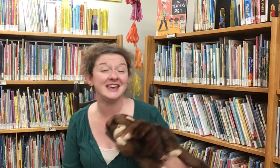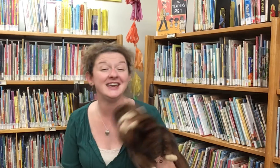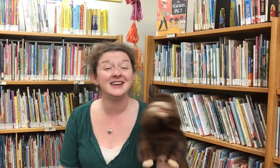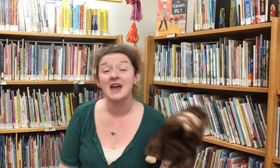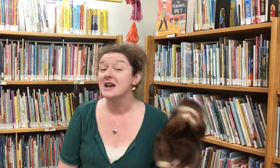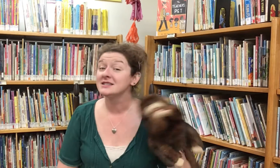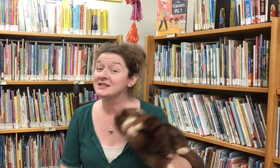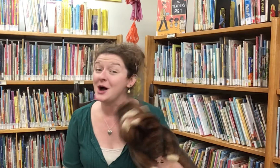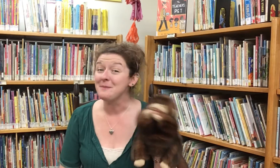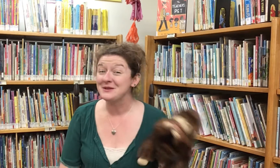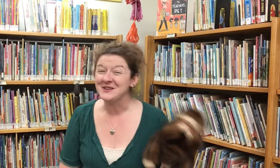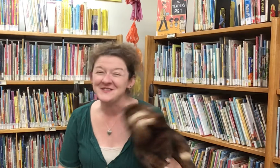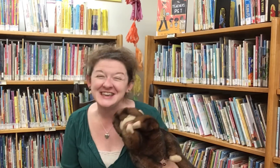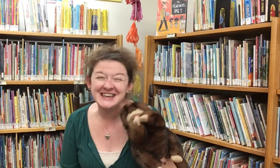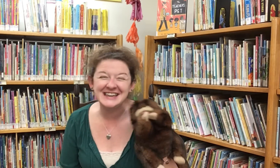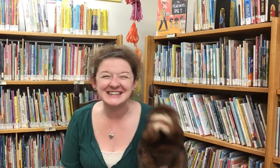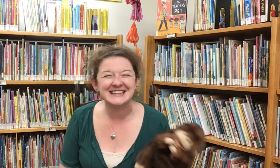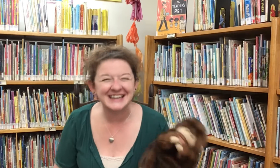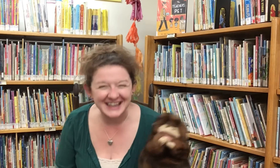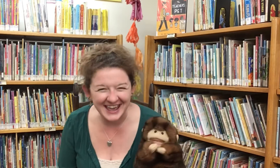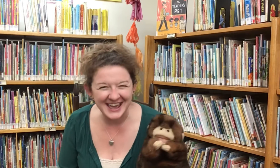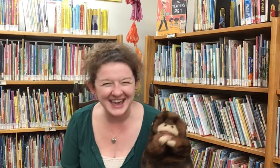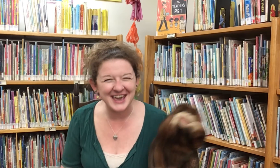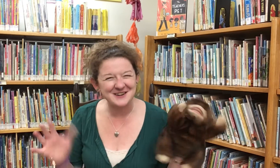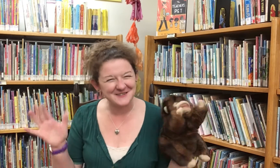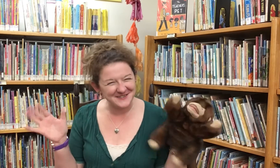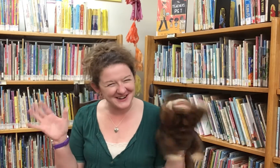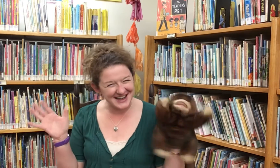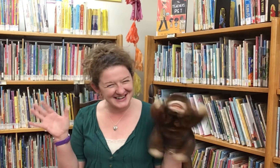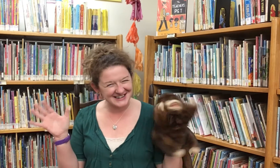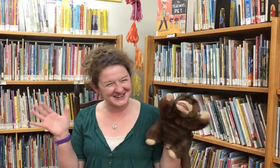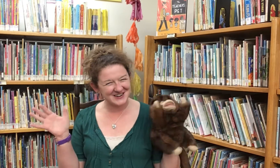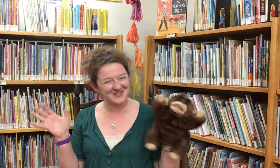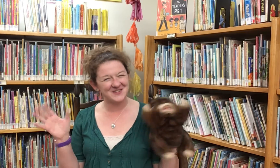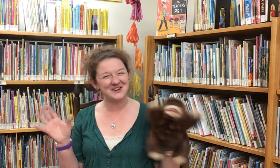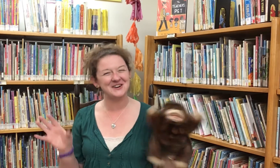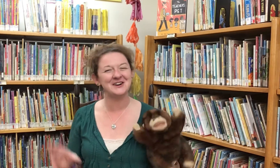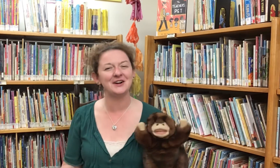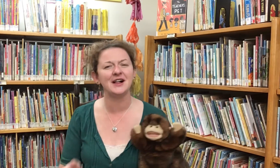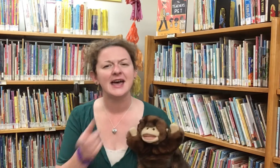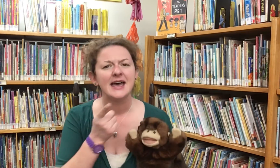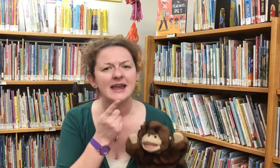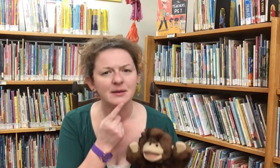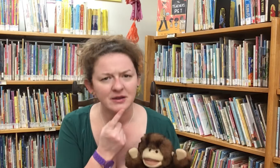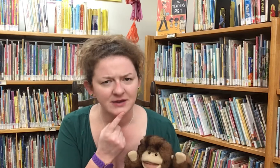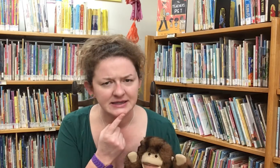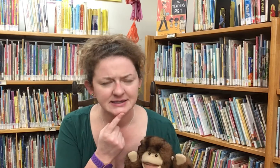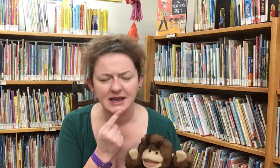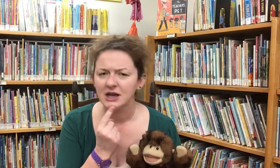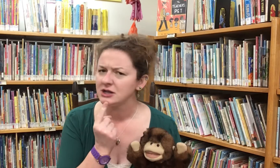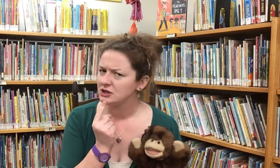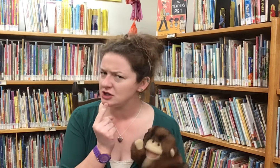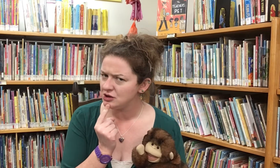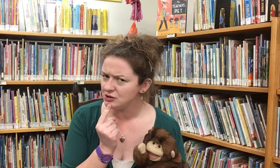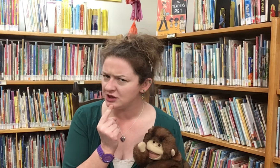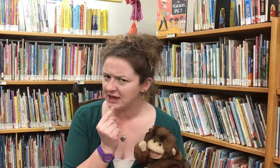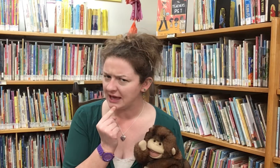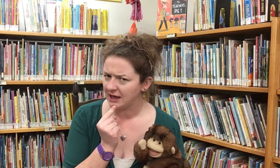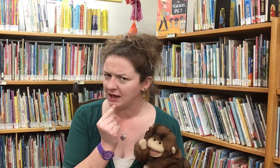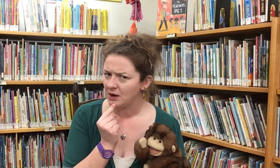feet. Stomp your feet today. Wonderful! Now, my friends, do you think we